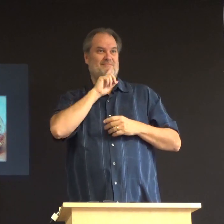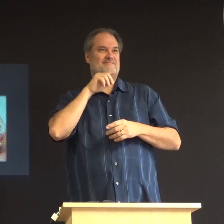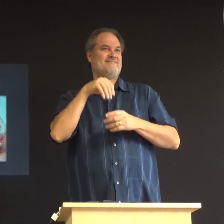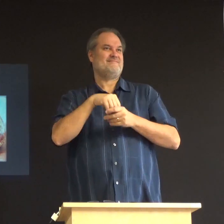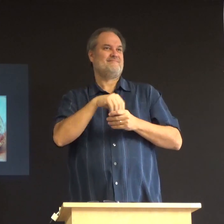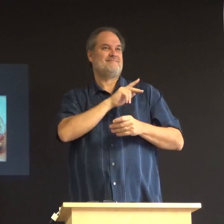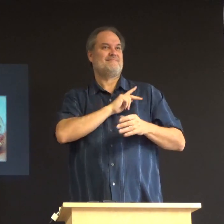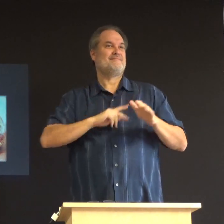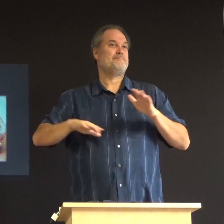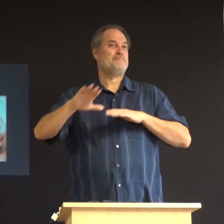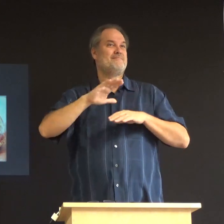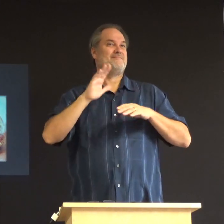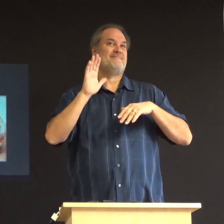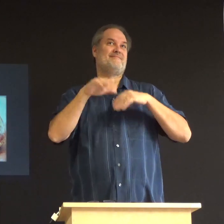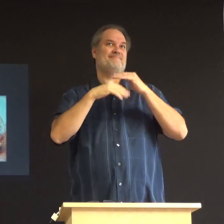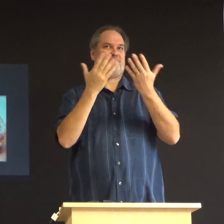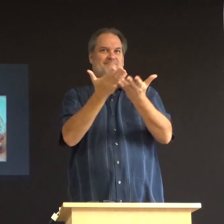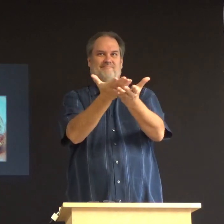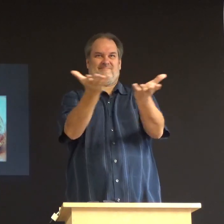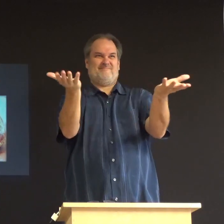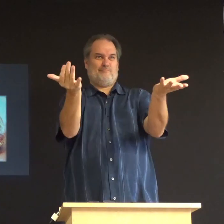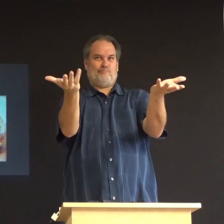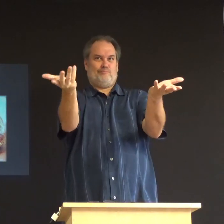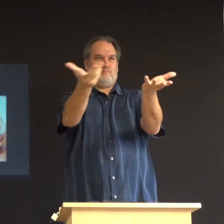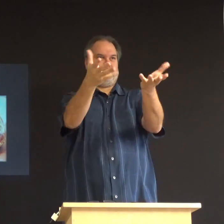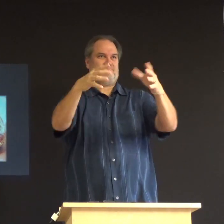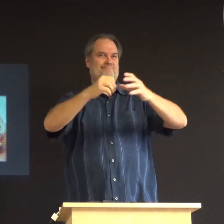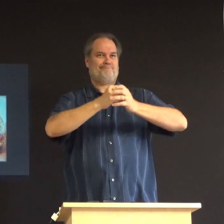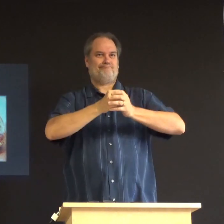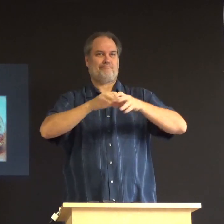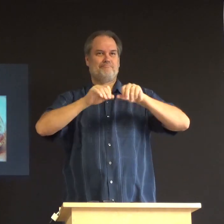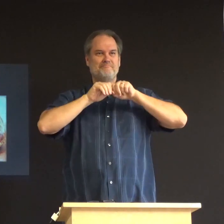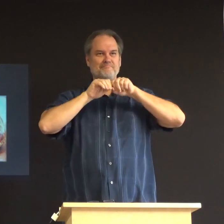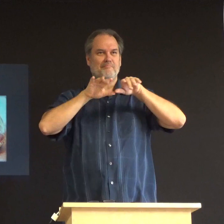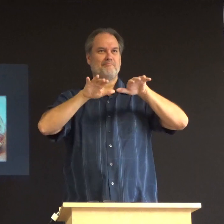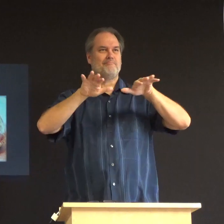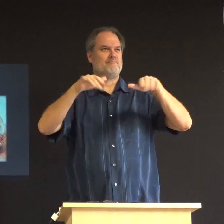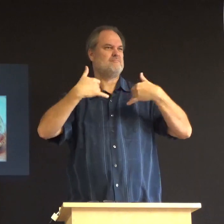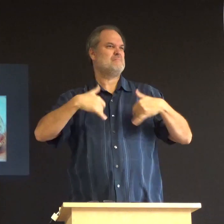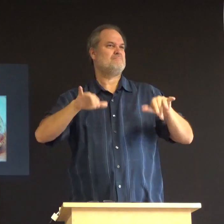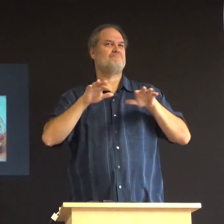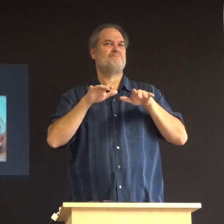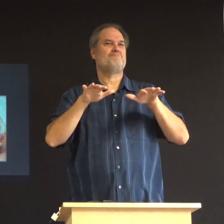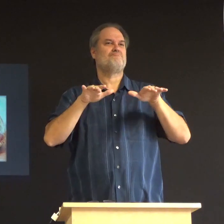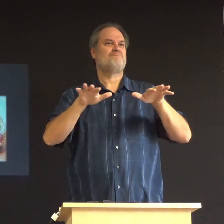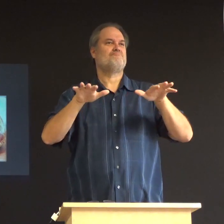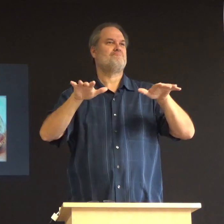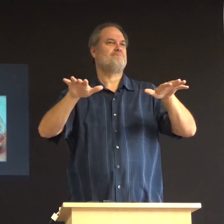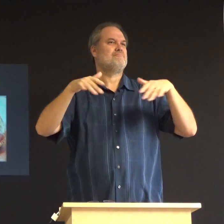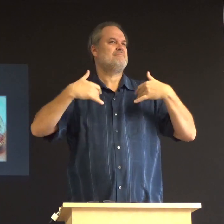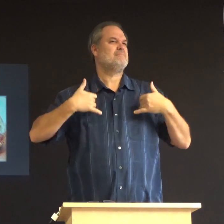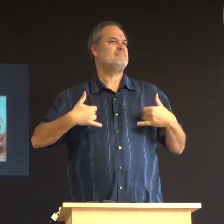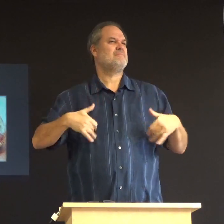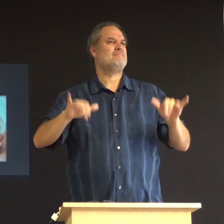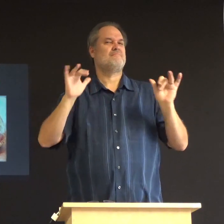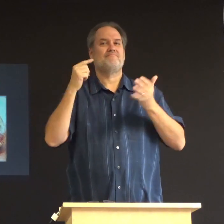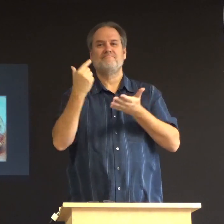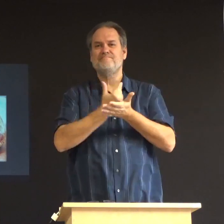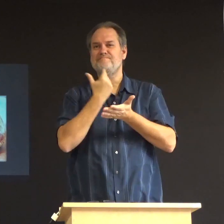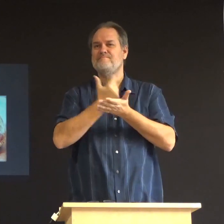You know that we are in here today. We're in the kingdom of heaven. We're still among